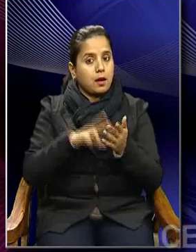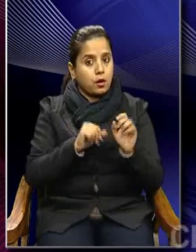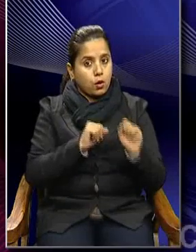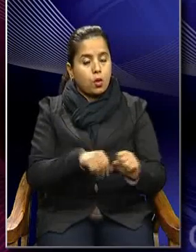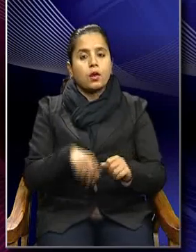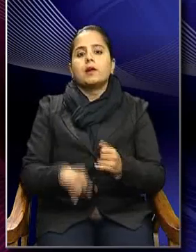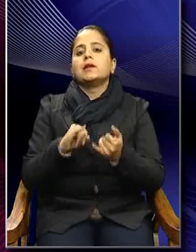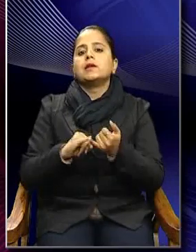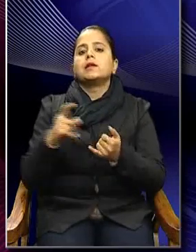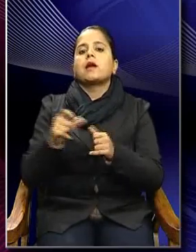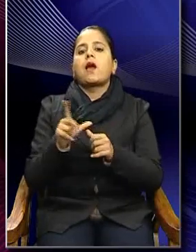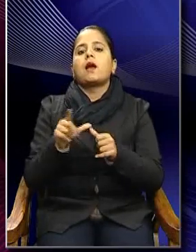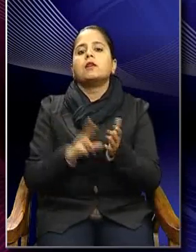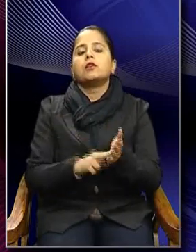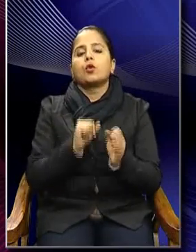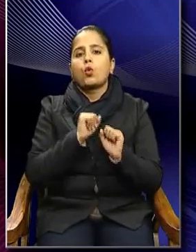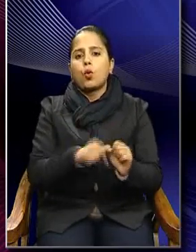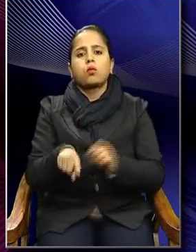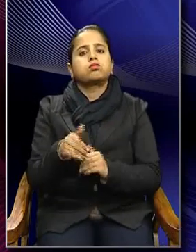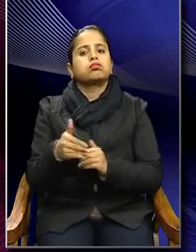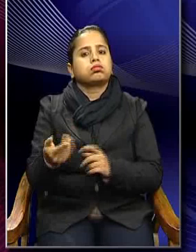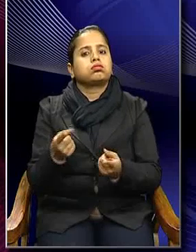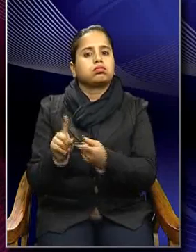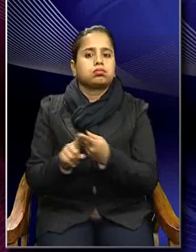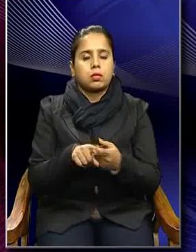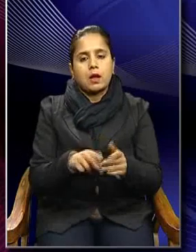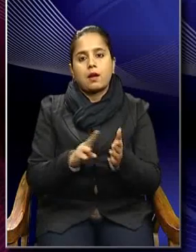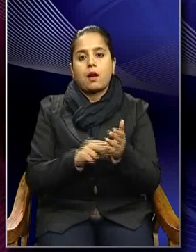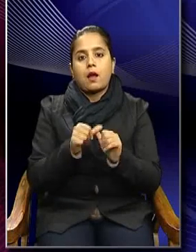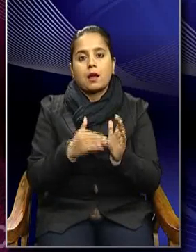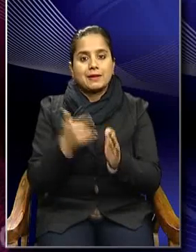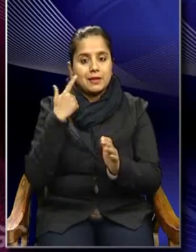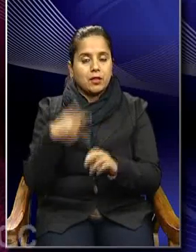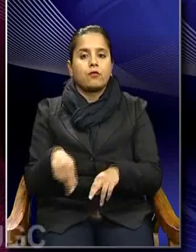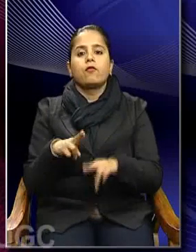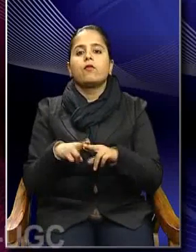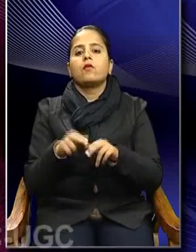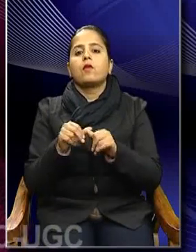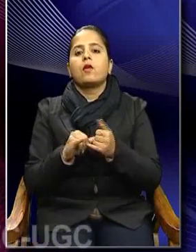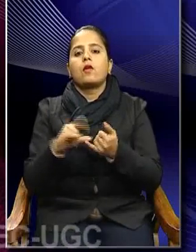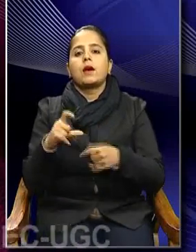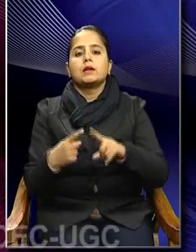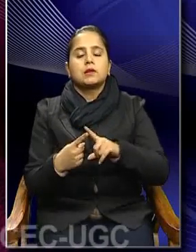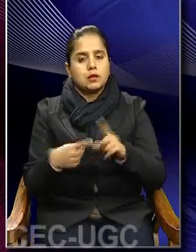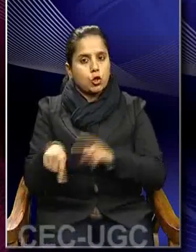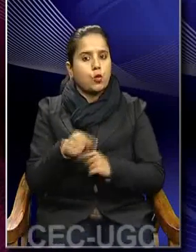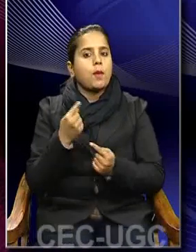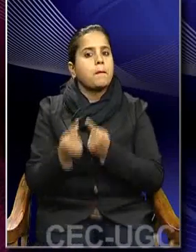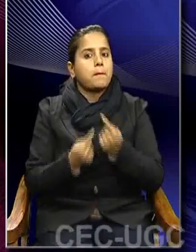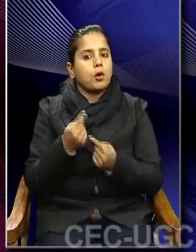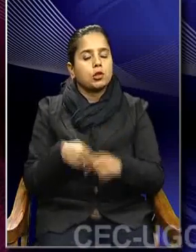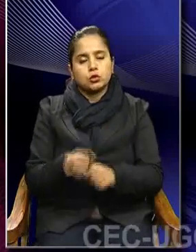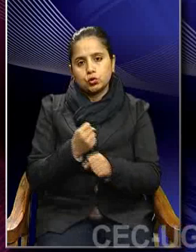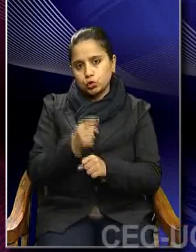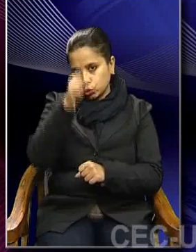Stalin subsequently, and the emergence of Nazi and fascist politics in